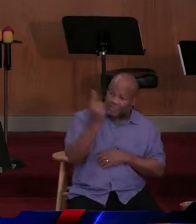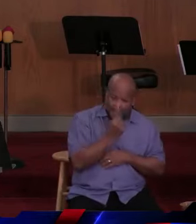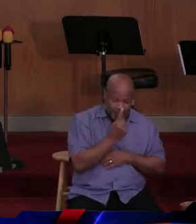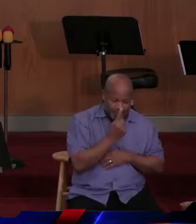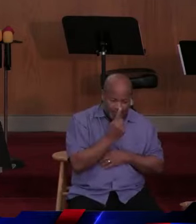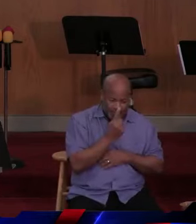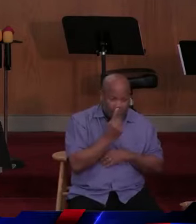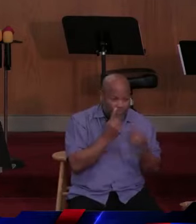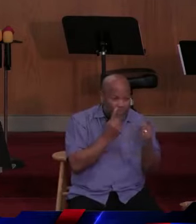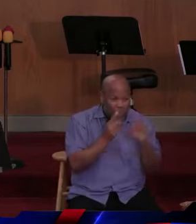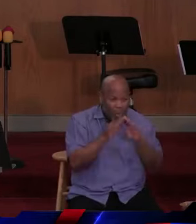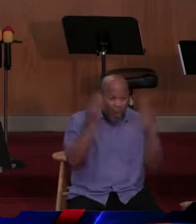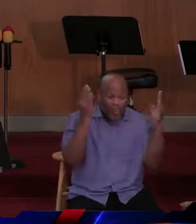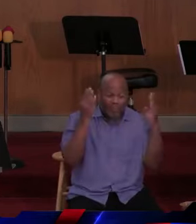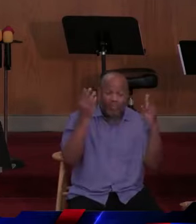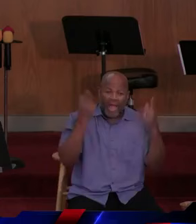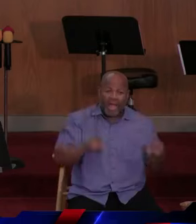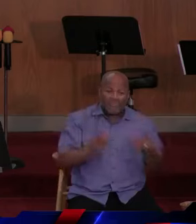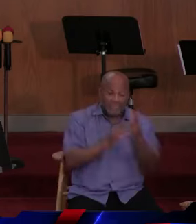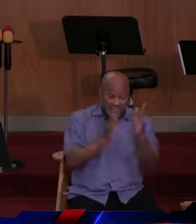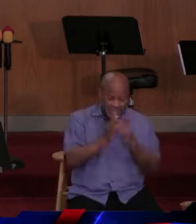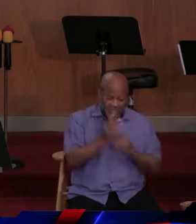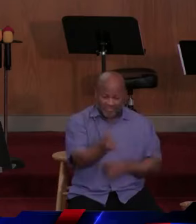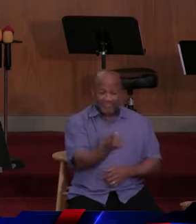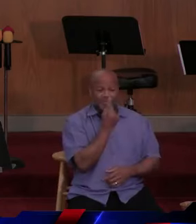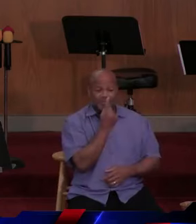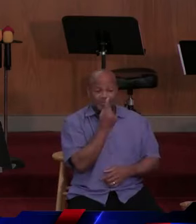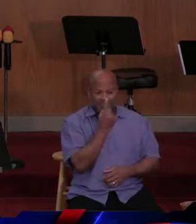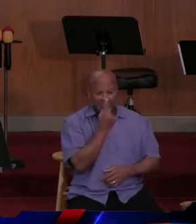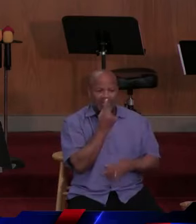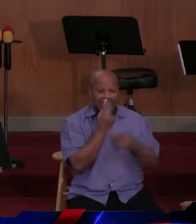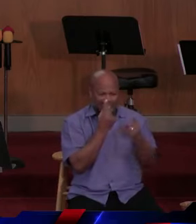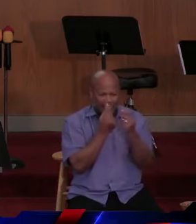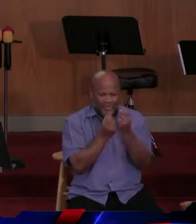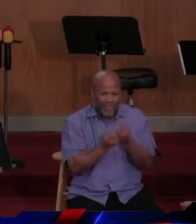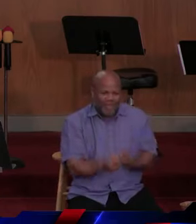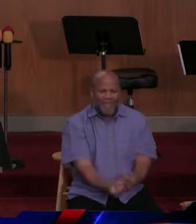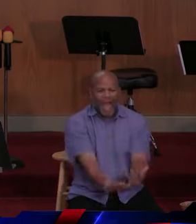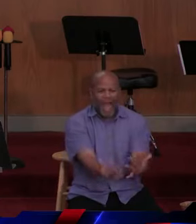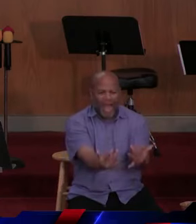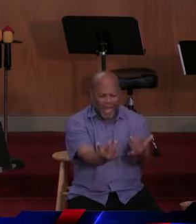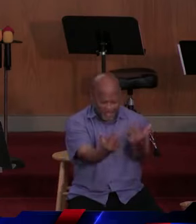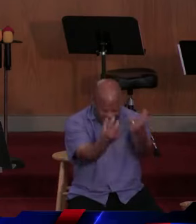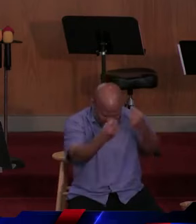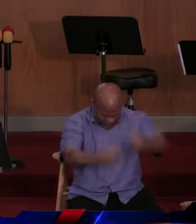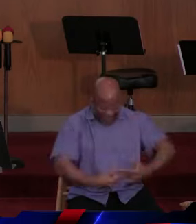up when he shows up, he will light you up.